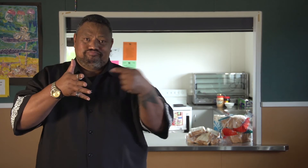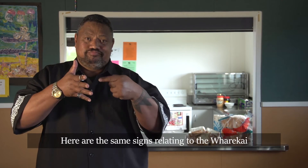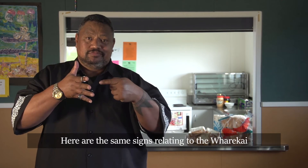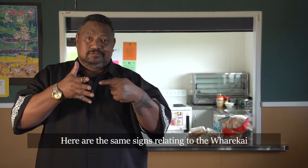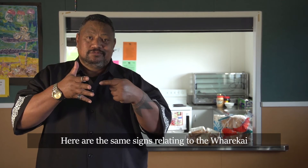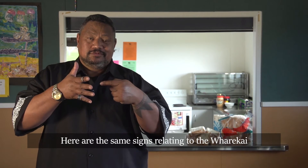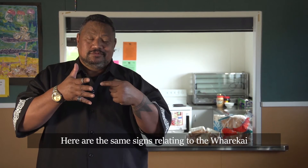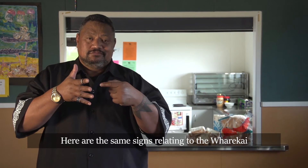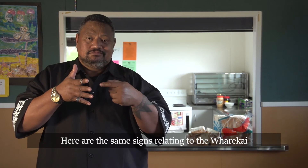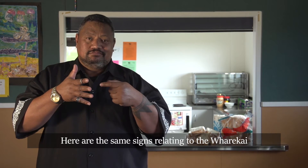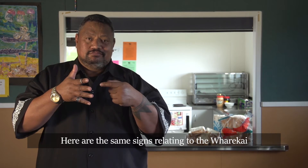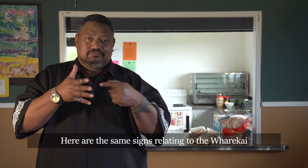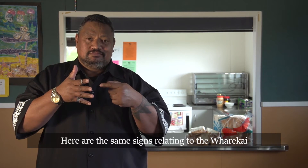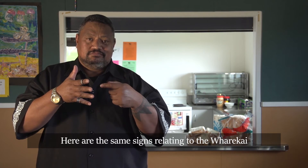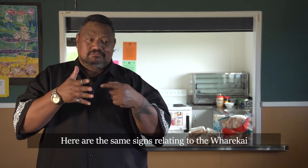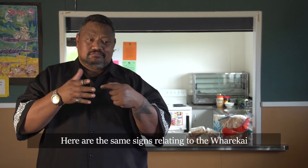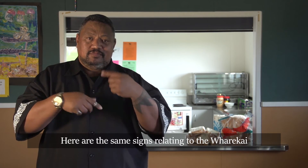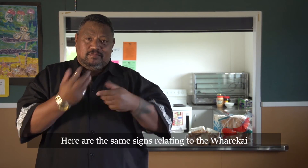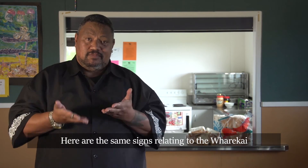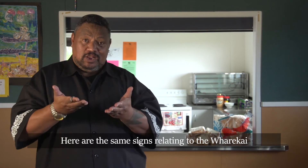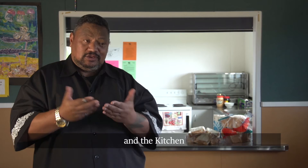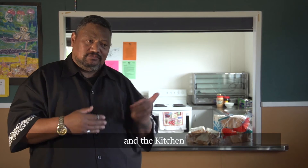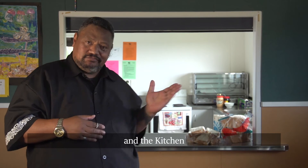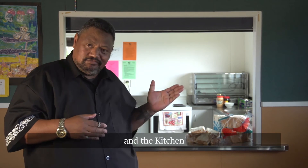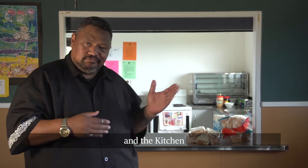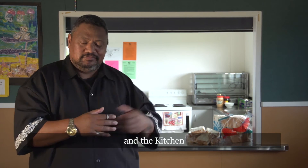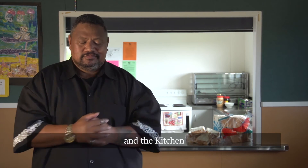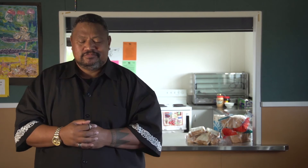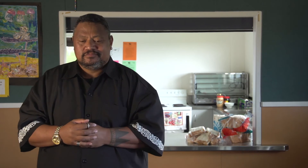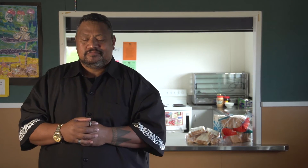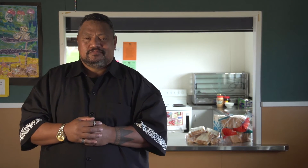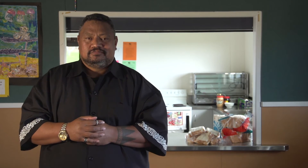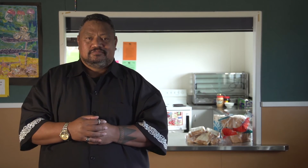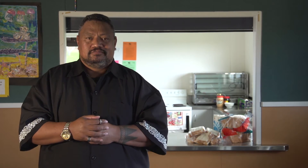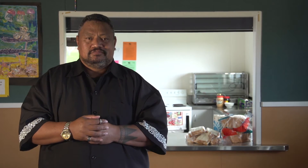Here are the same signs relating to the wharekai and the kitchen.